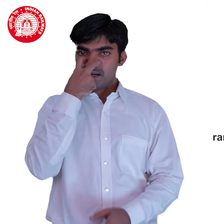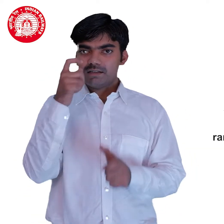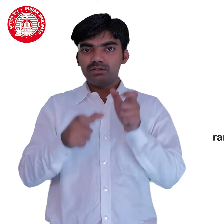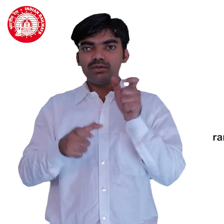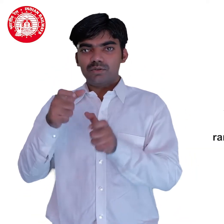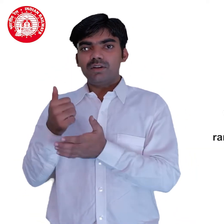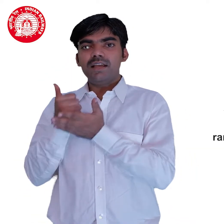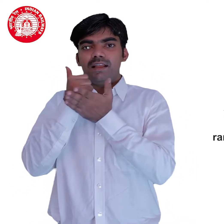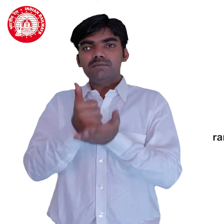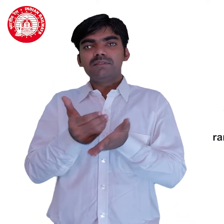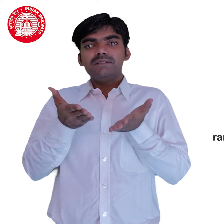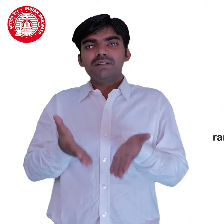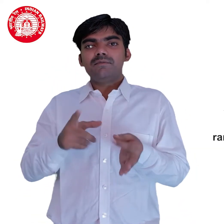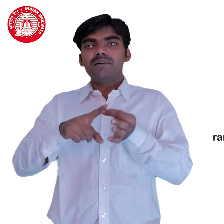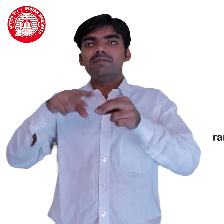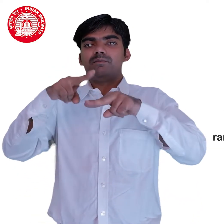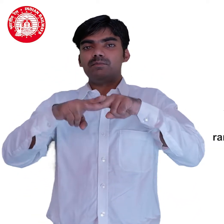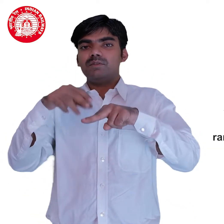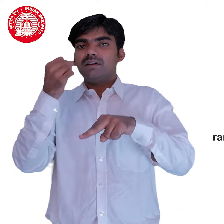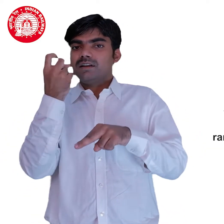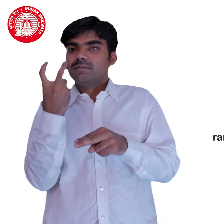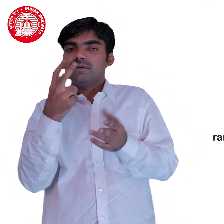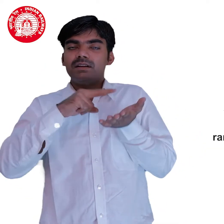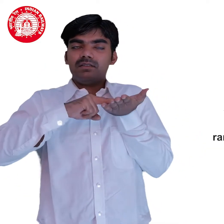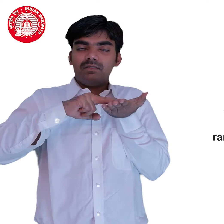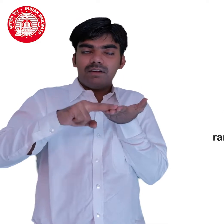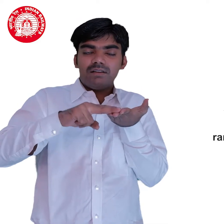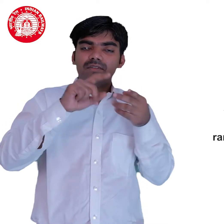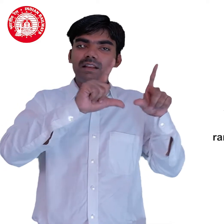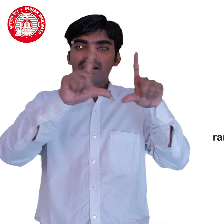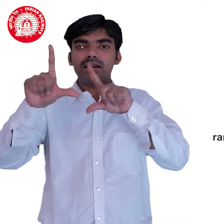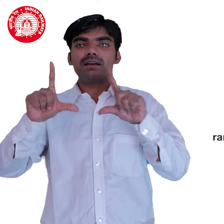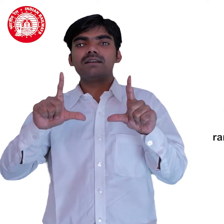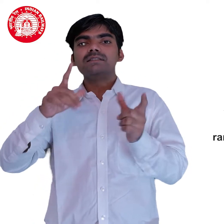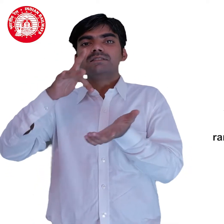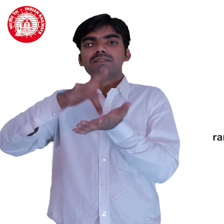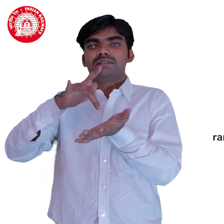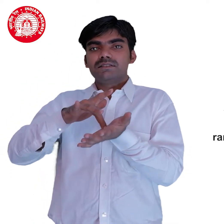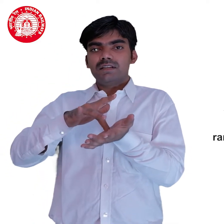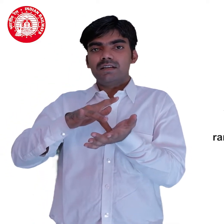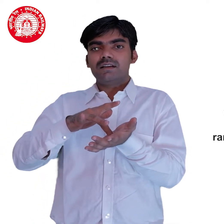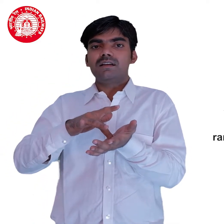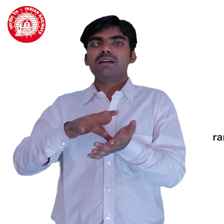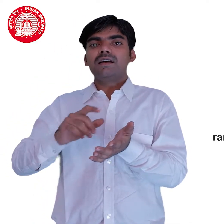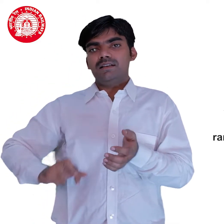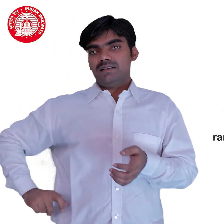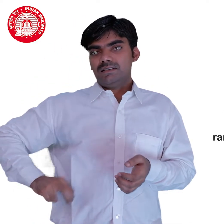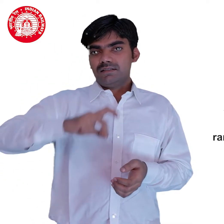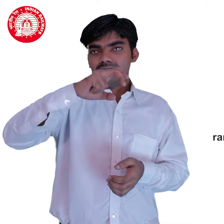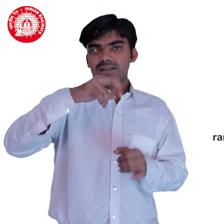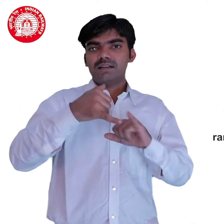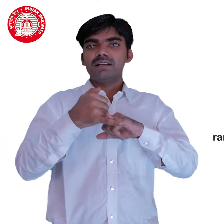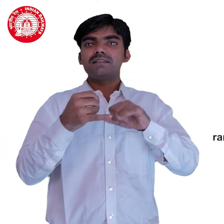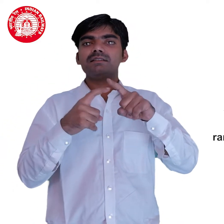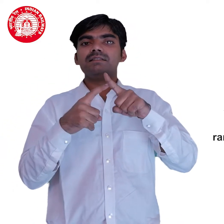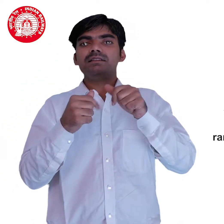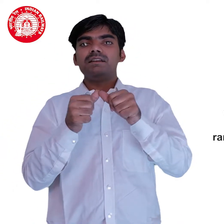Platform numbers in Braille are mentioned on the indicators which have been installed on the railings of the